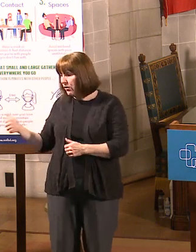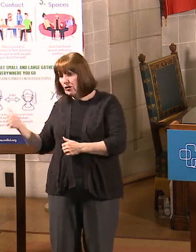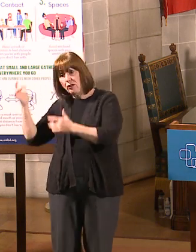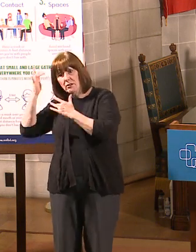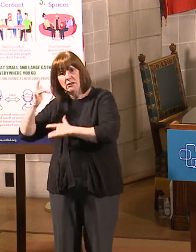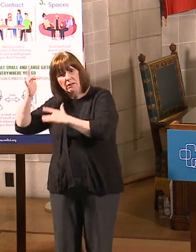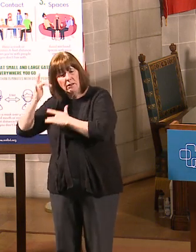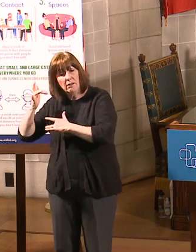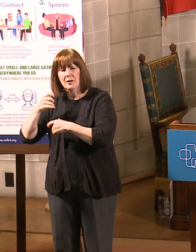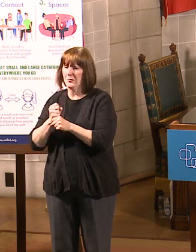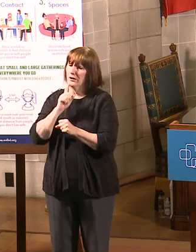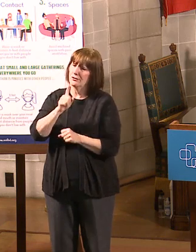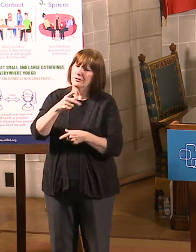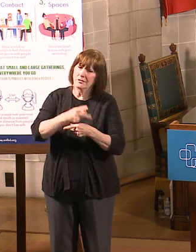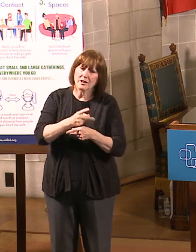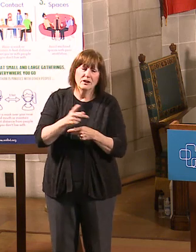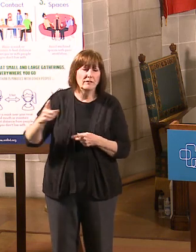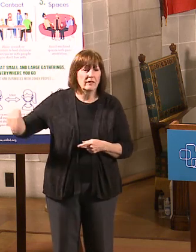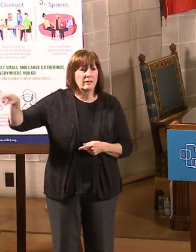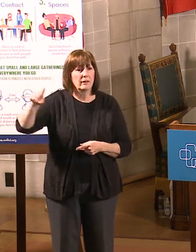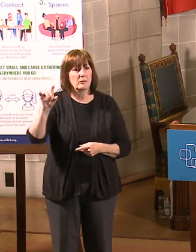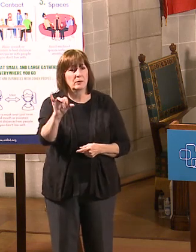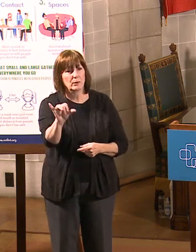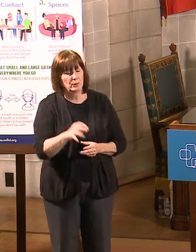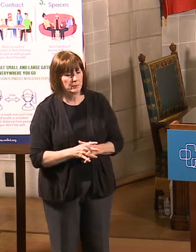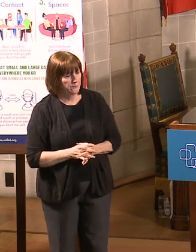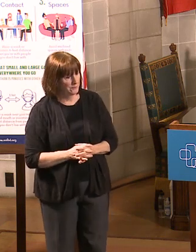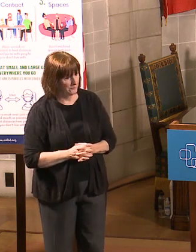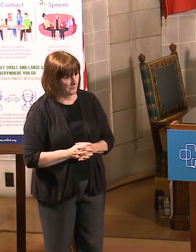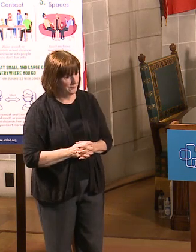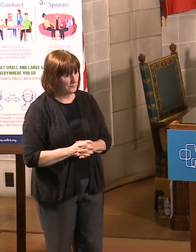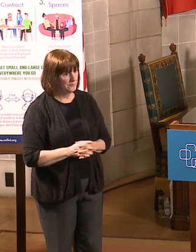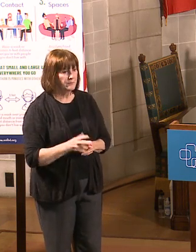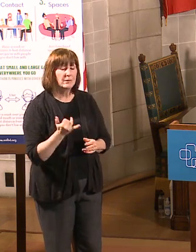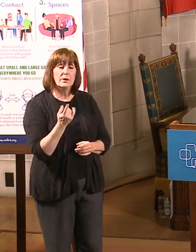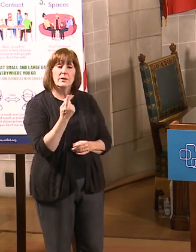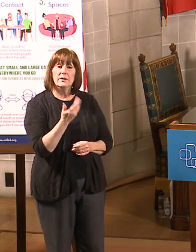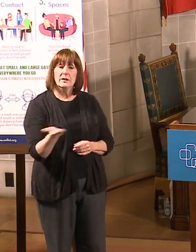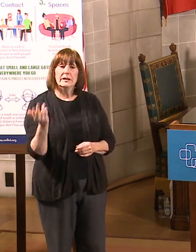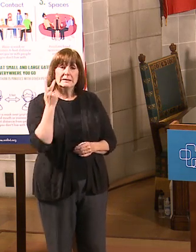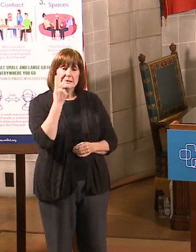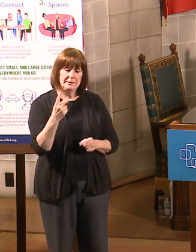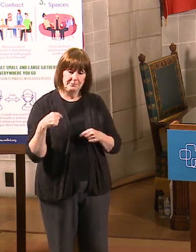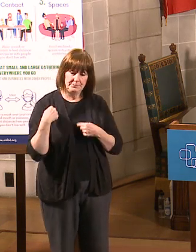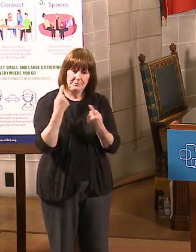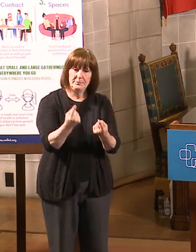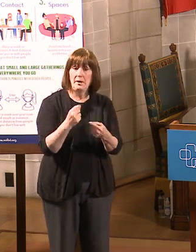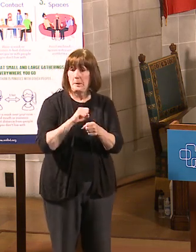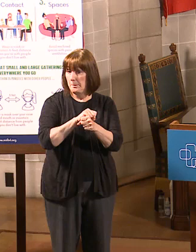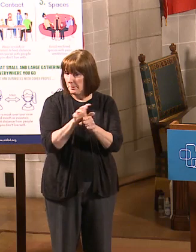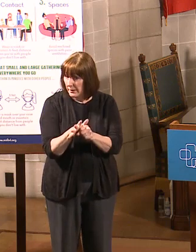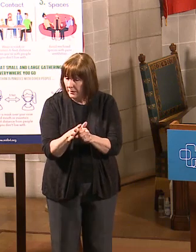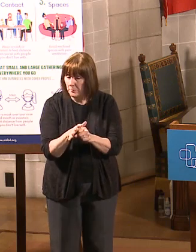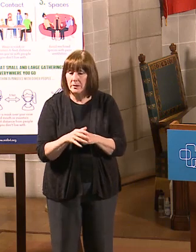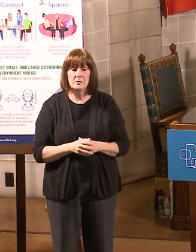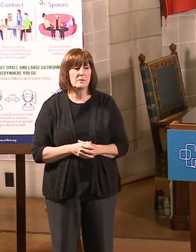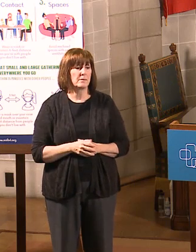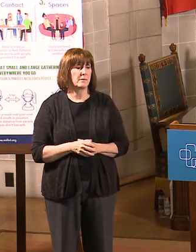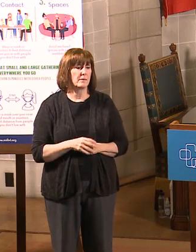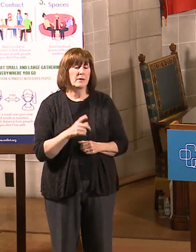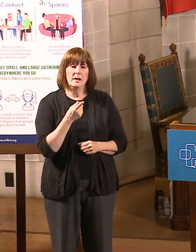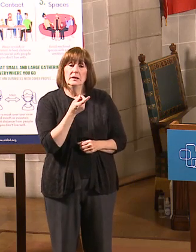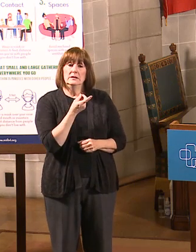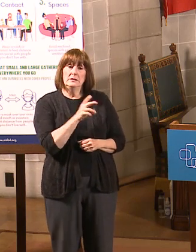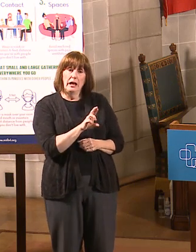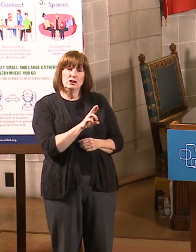you want to make sure you're taking care of them as well. Now, one of the things that we've seen through this pandemic is that our doctors and nurses